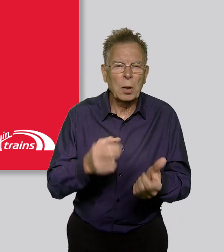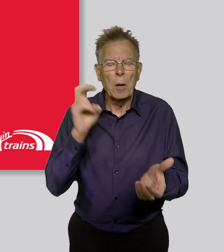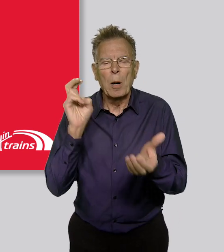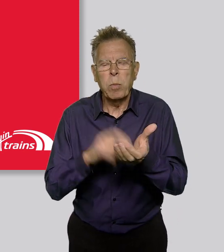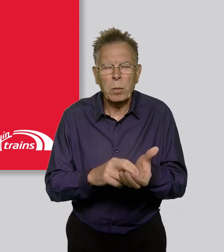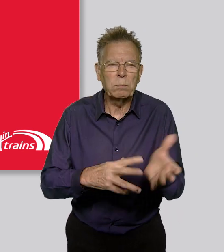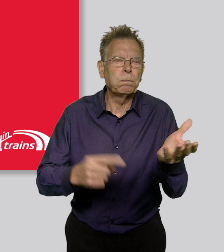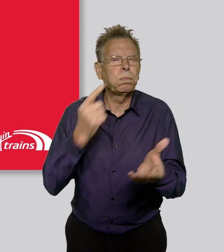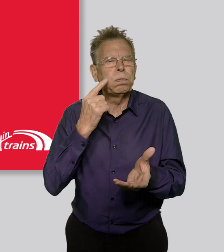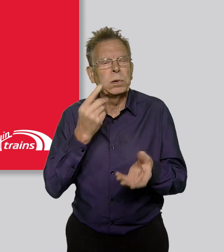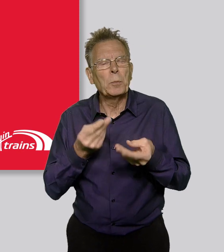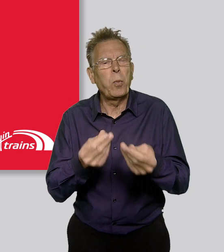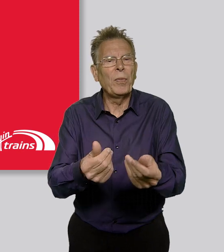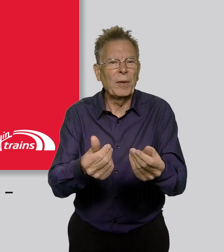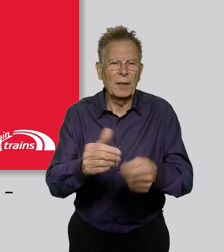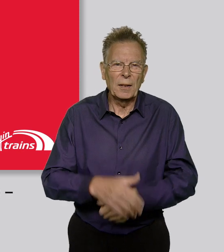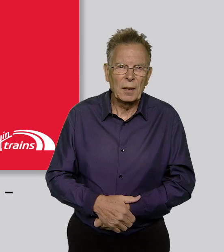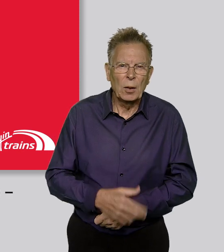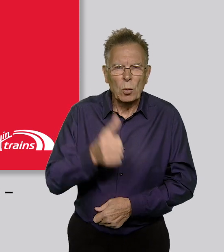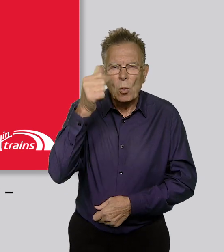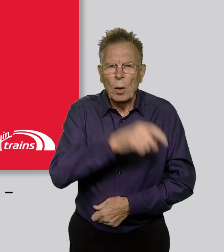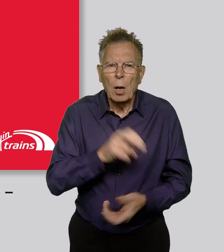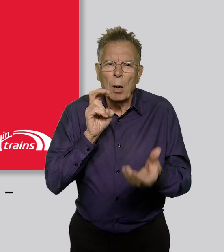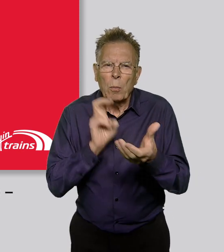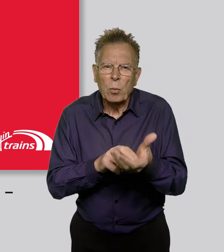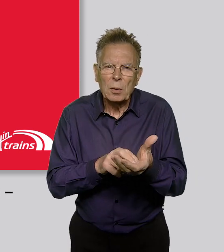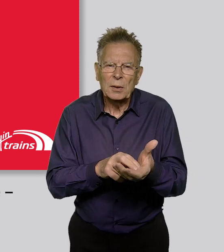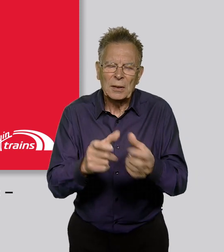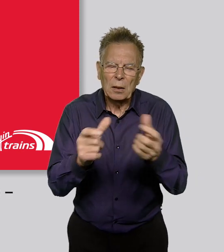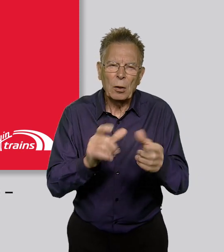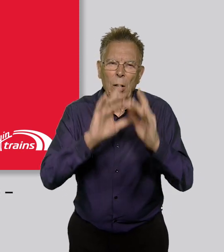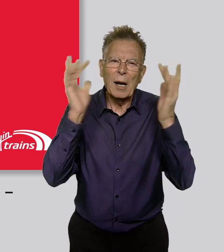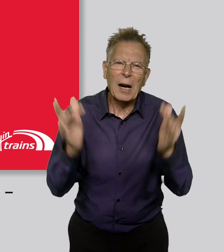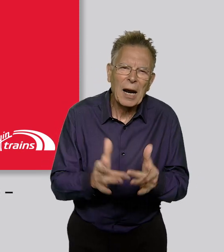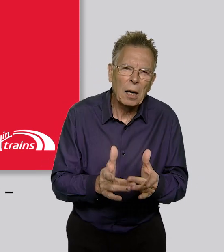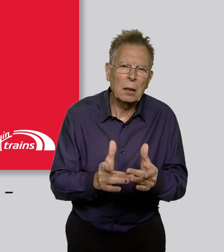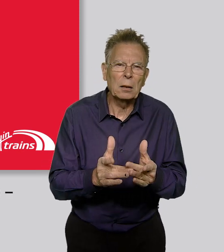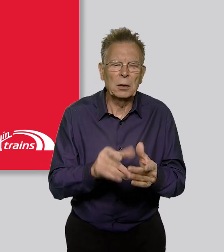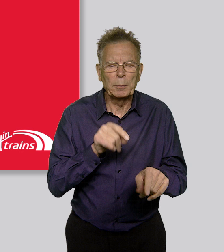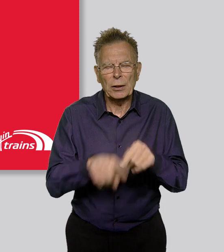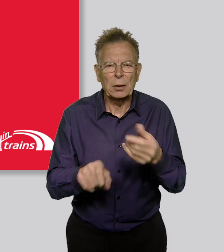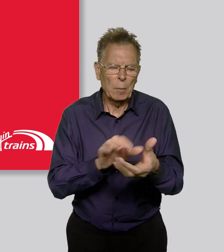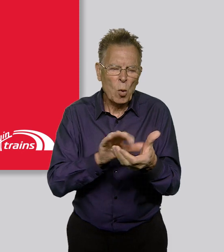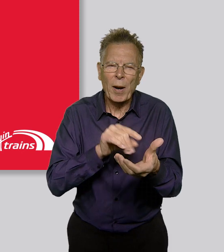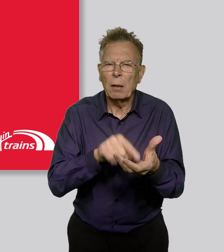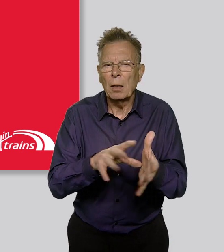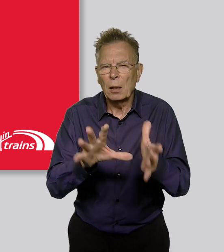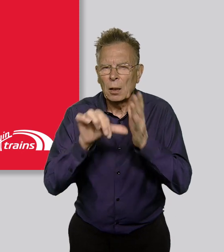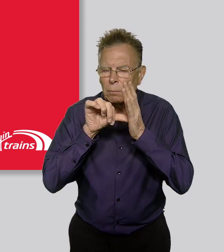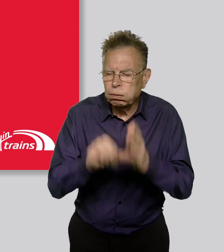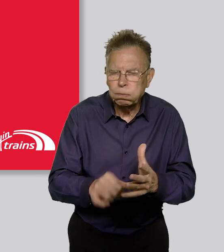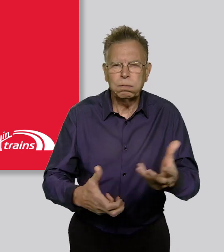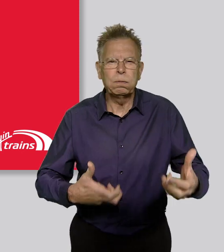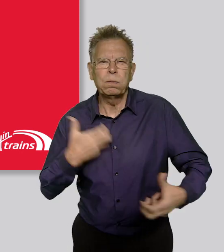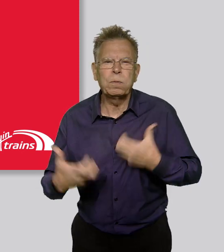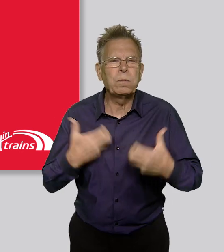Looking good, booking smooth. We know that booking tickets online, especially on mobile, can sometimes be